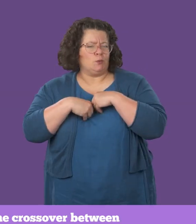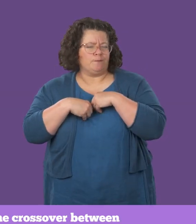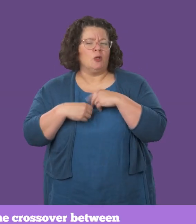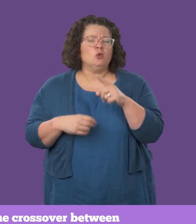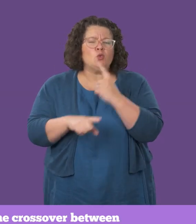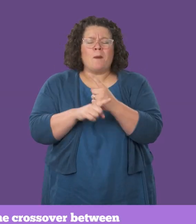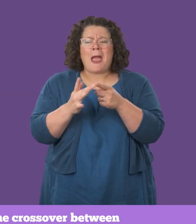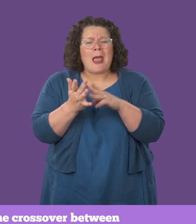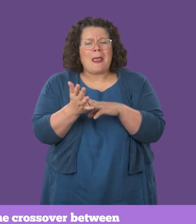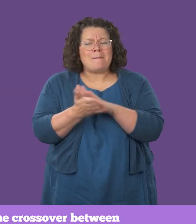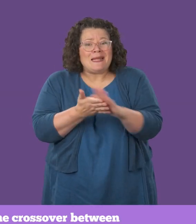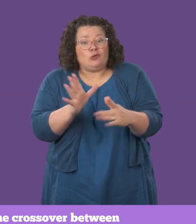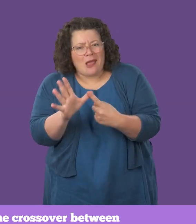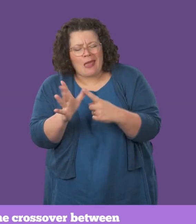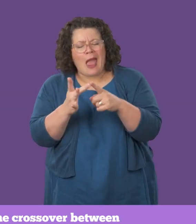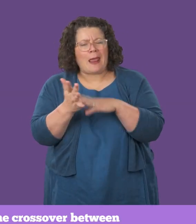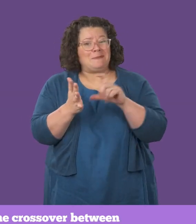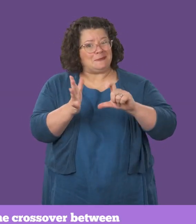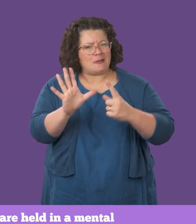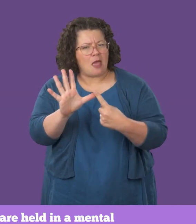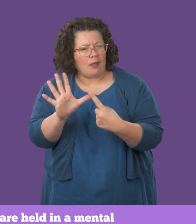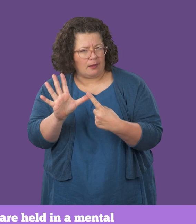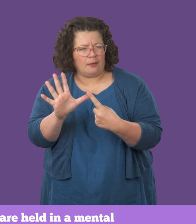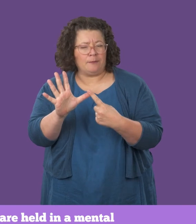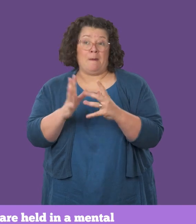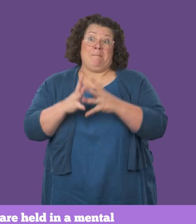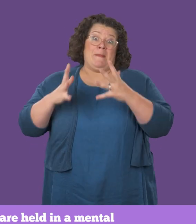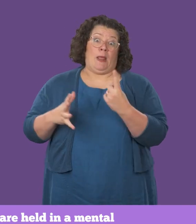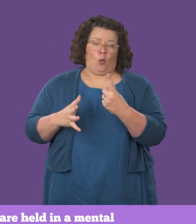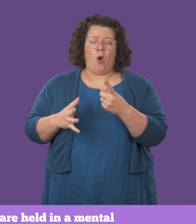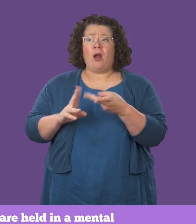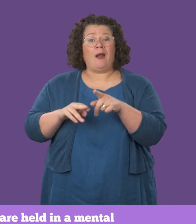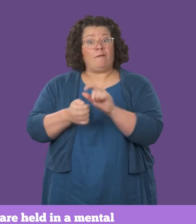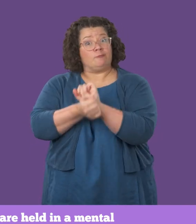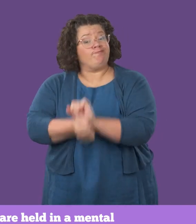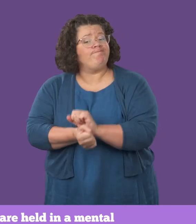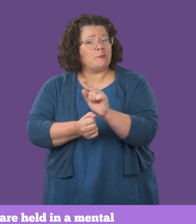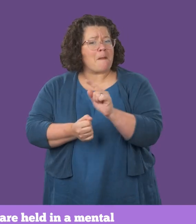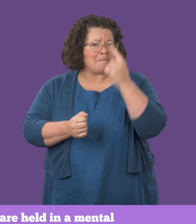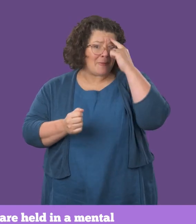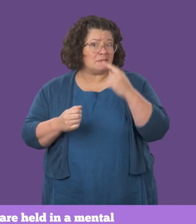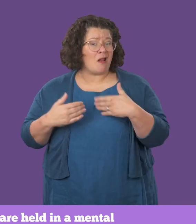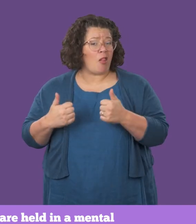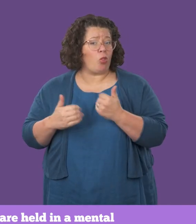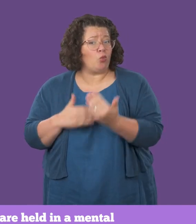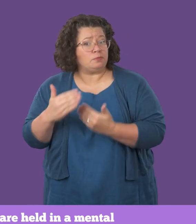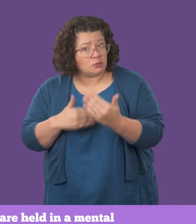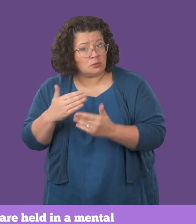start with the crossover between IMHA and IMCA. So the big one is if you are held in a mental